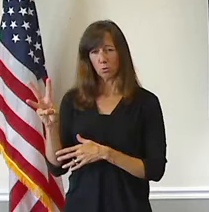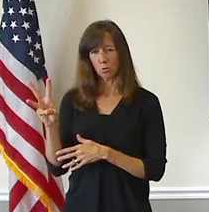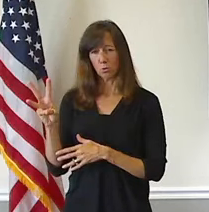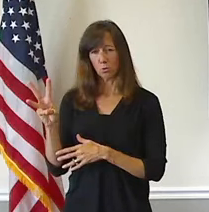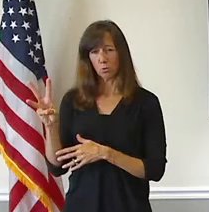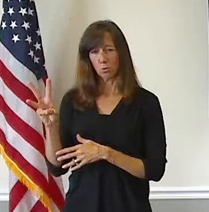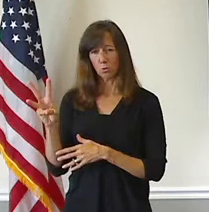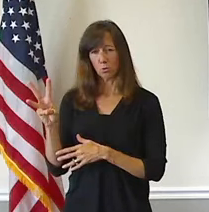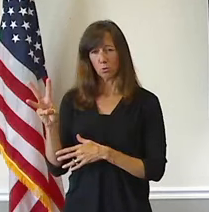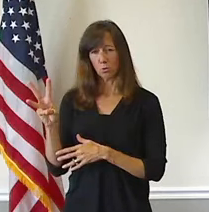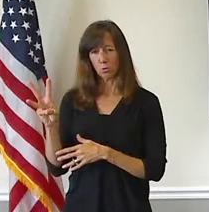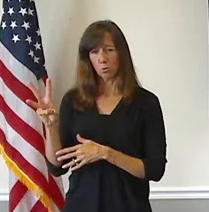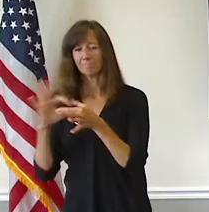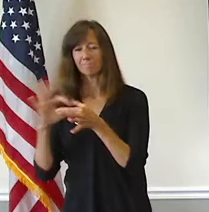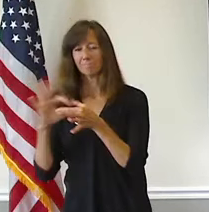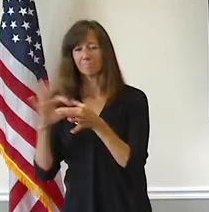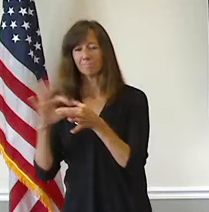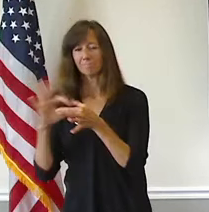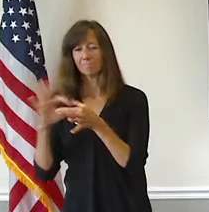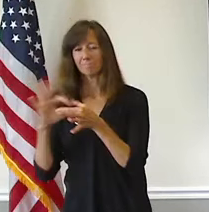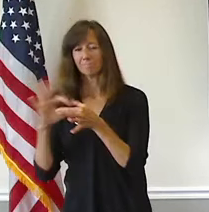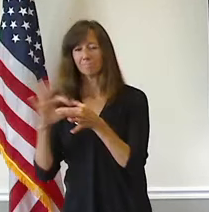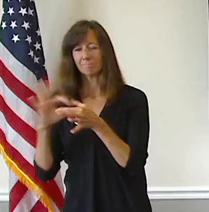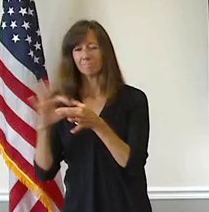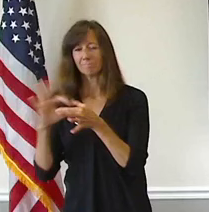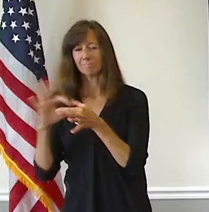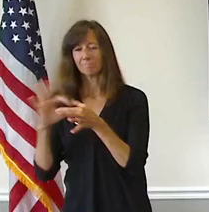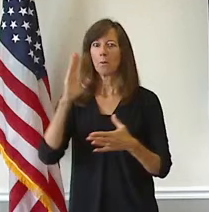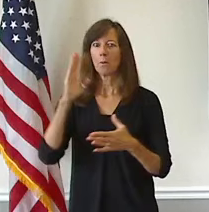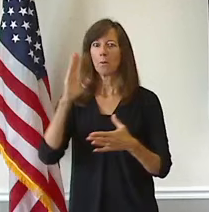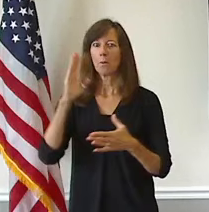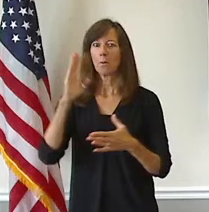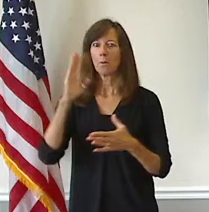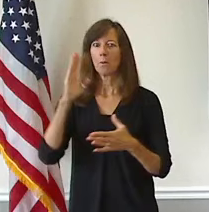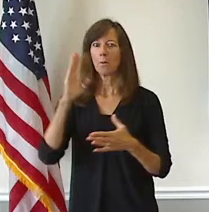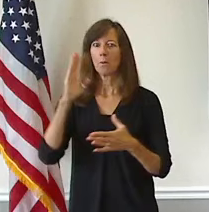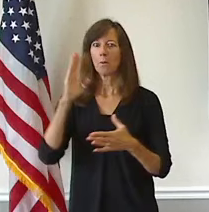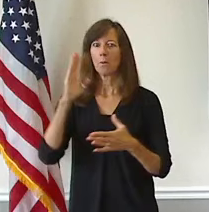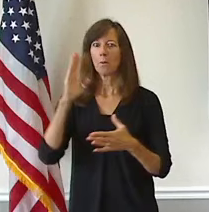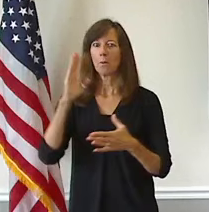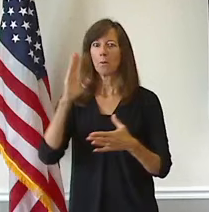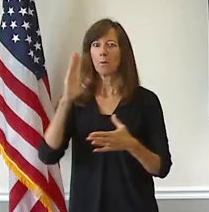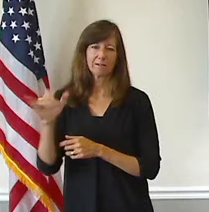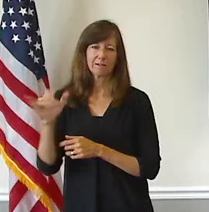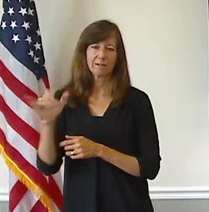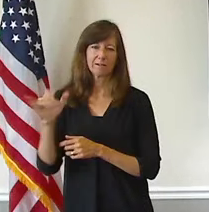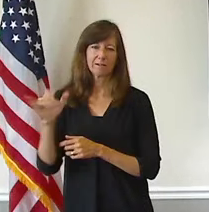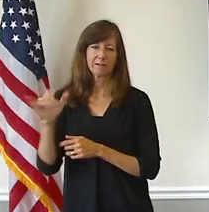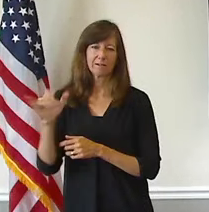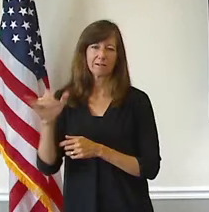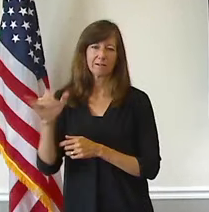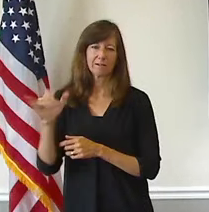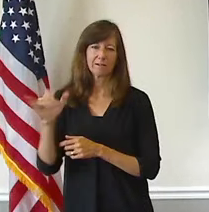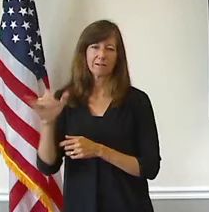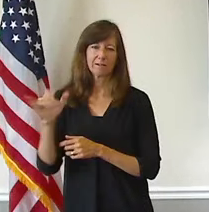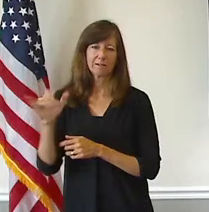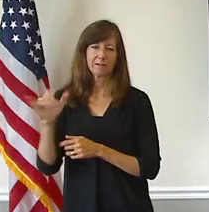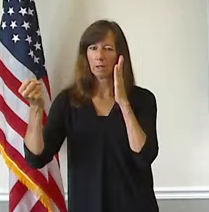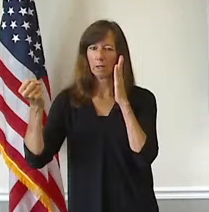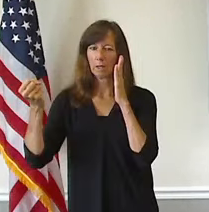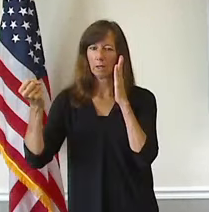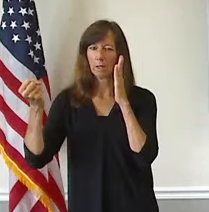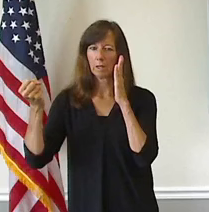Andrew. Okay, we'll get you in a minute, Andy. I don't know what happened, but we'll find you. We're having some